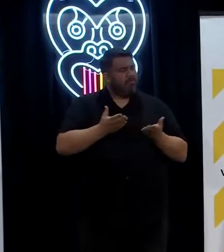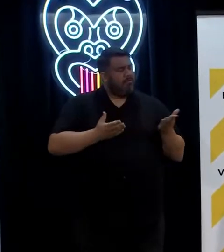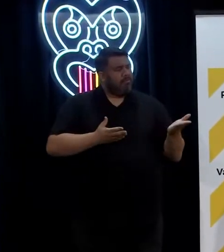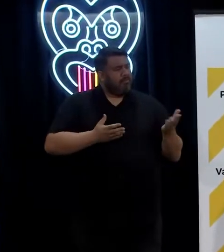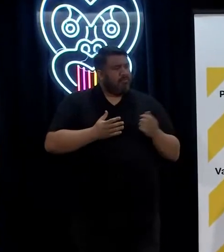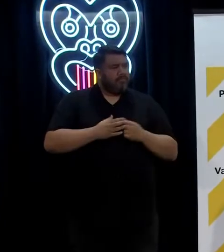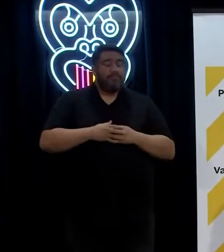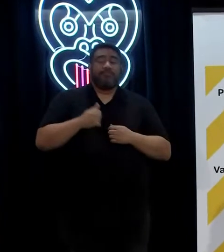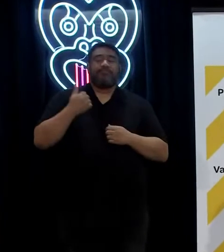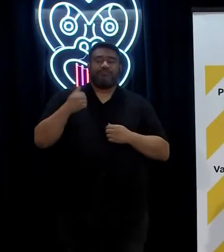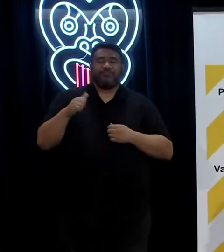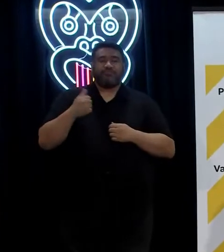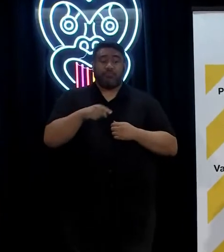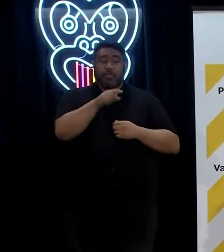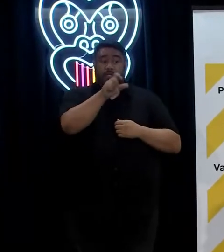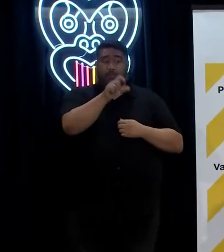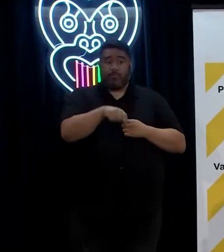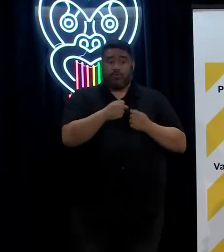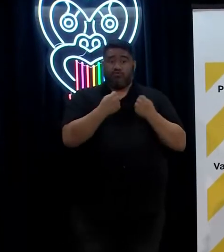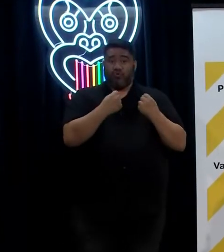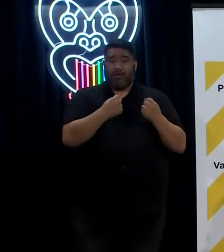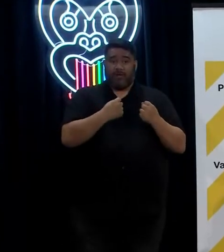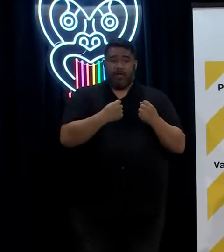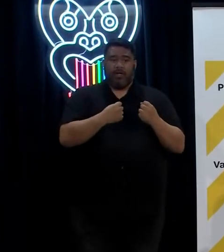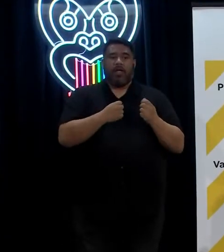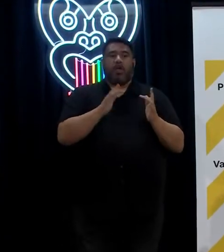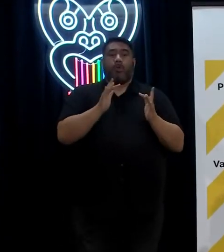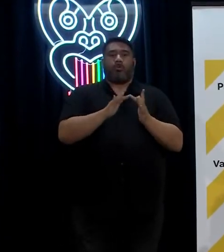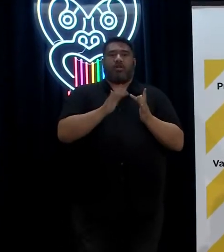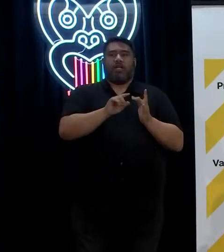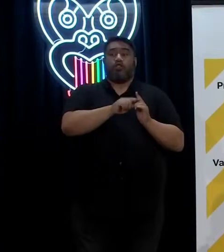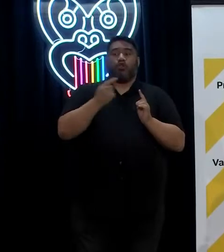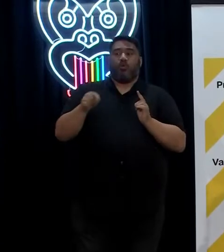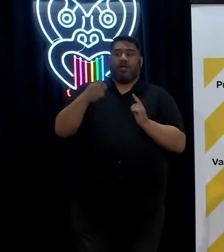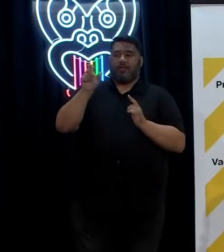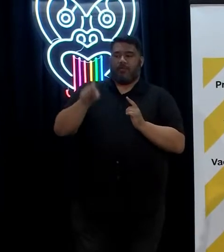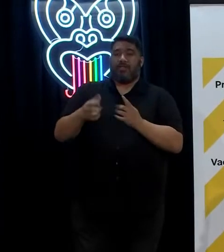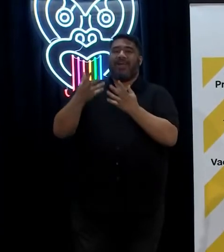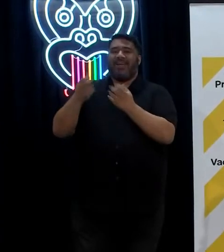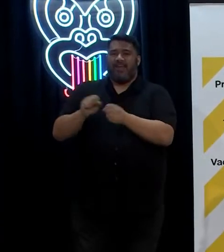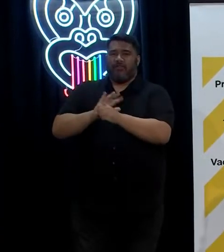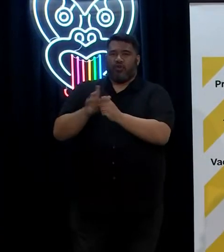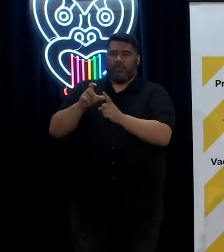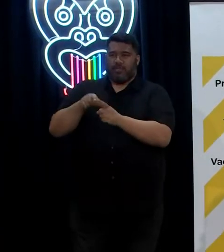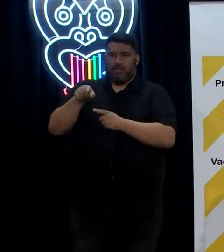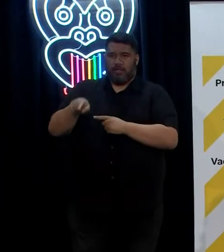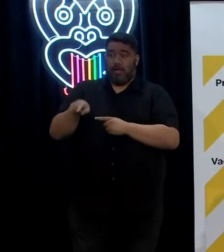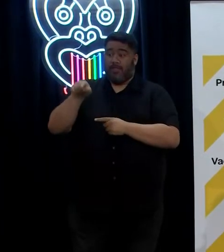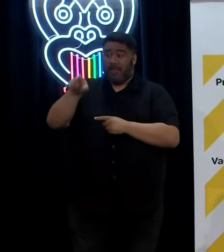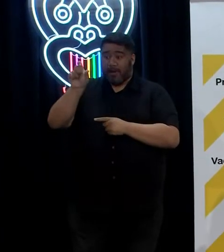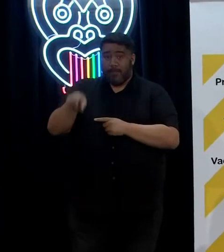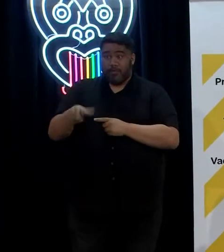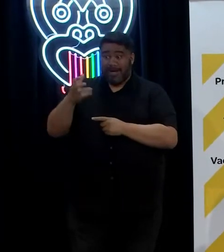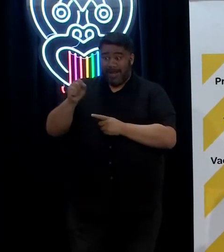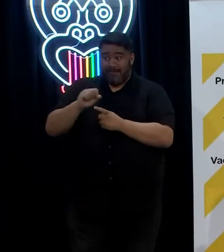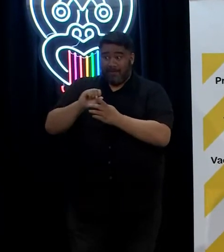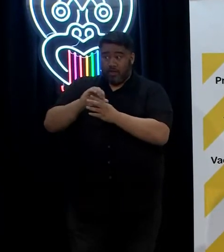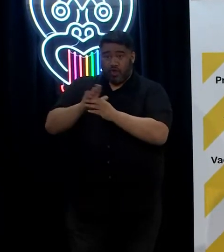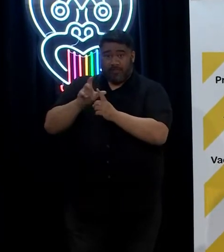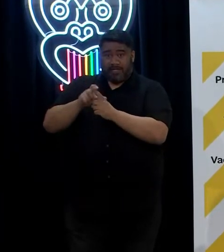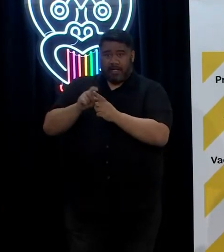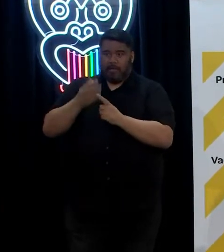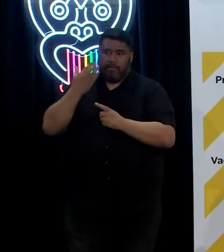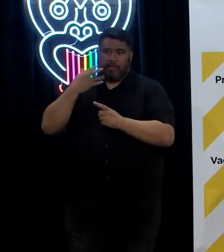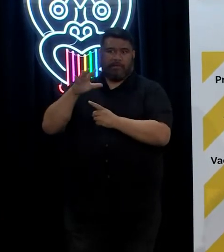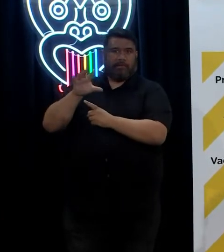they are a contact of a case. That case was recently discovered case. That case